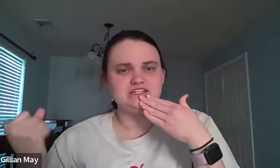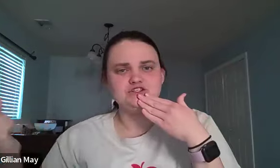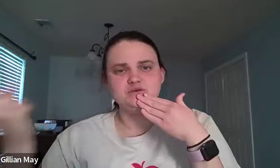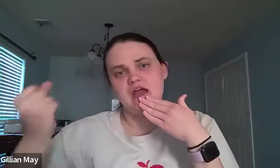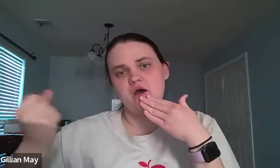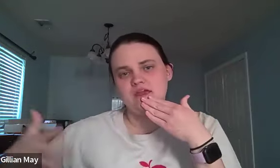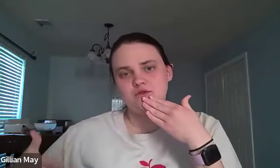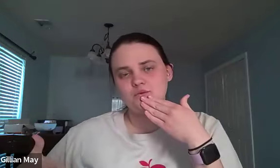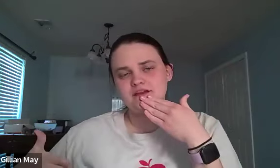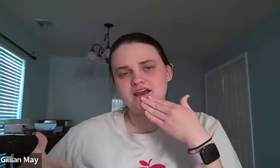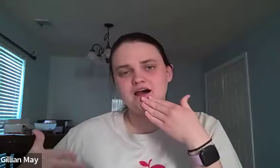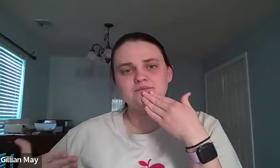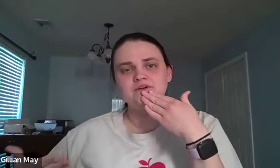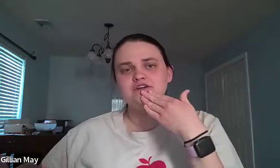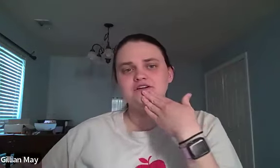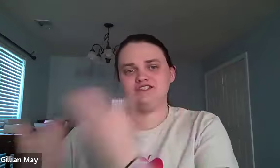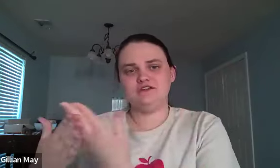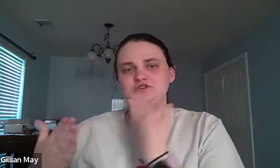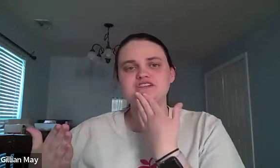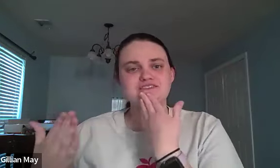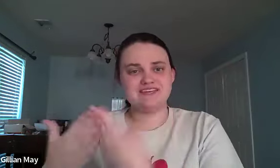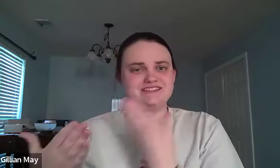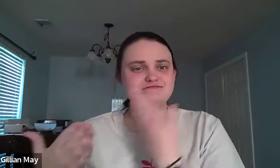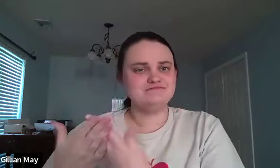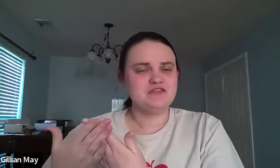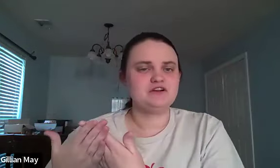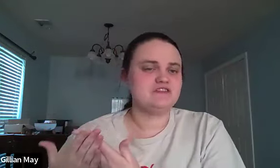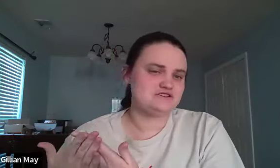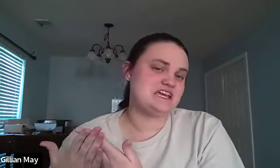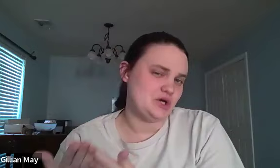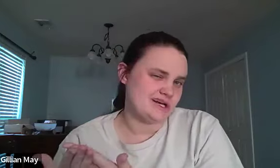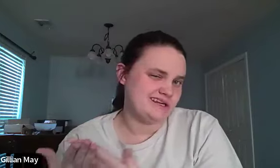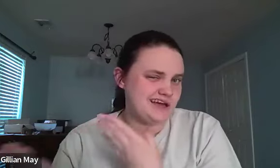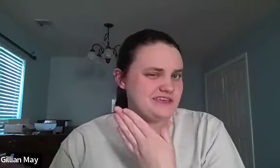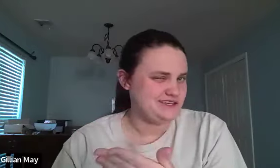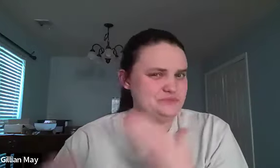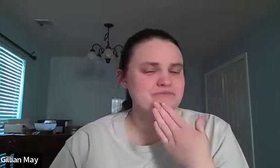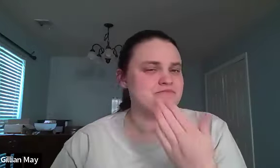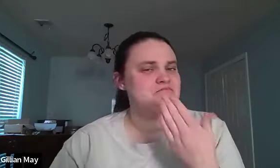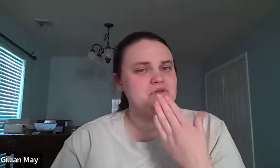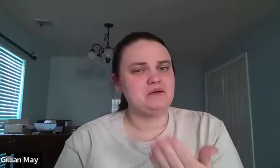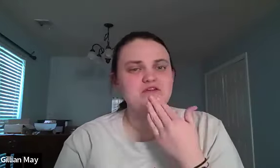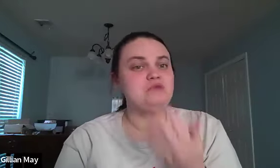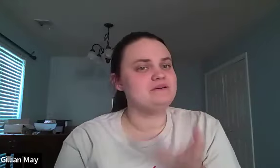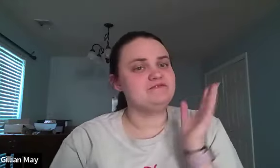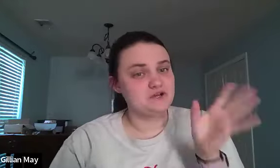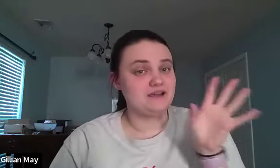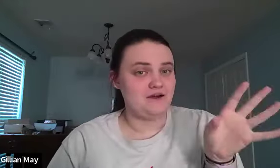usually without the other one. Because if you did this, they're going to think you're saying good and not thank you. I mean, they'll probably figure it